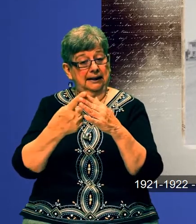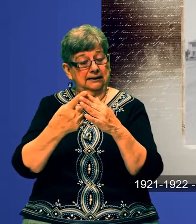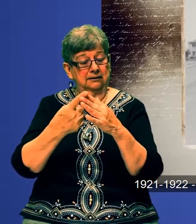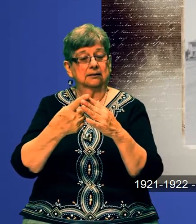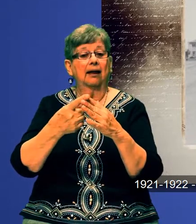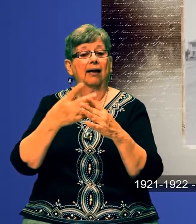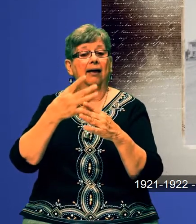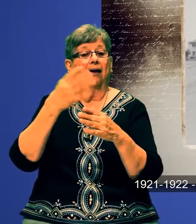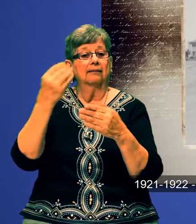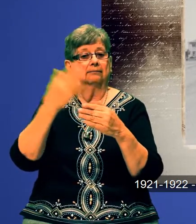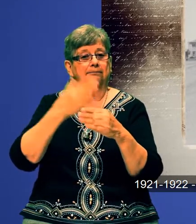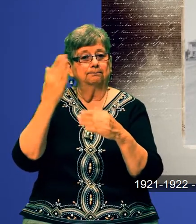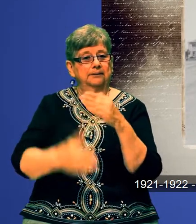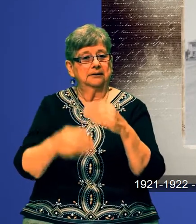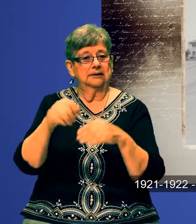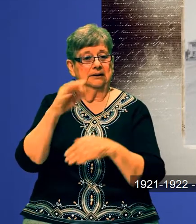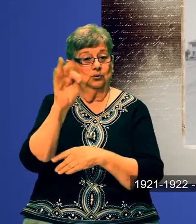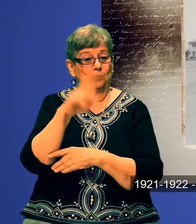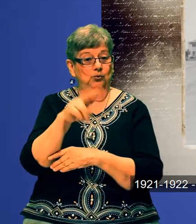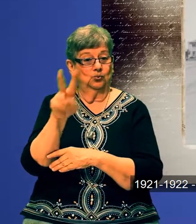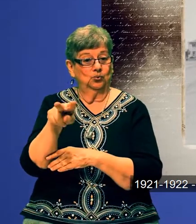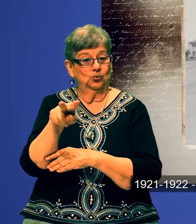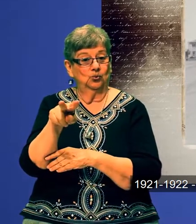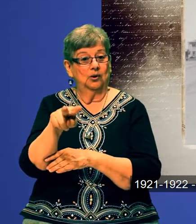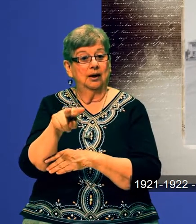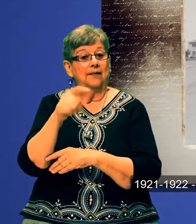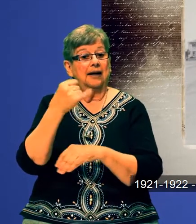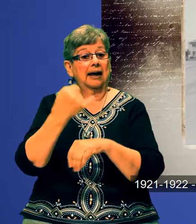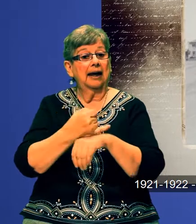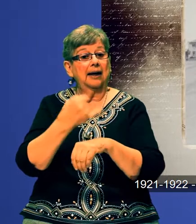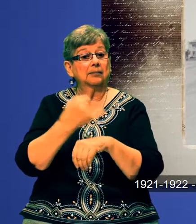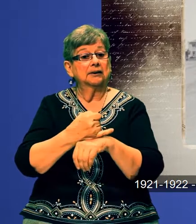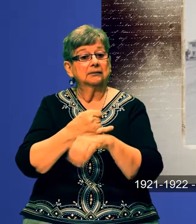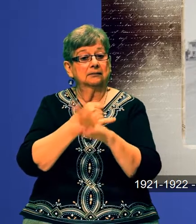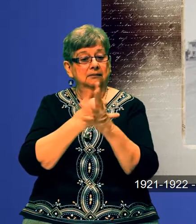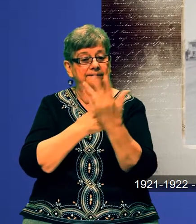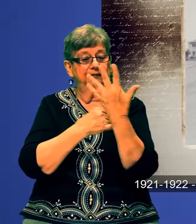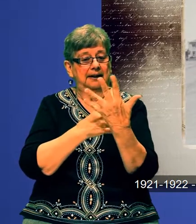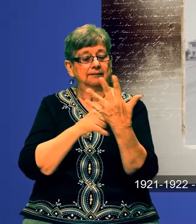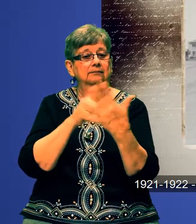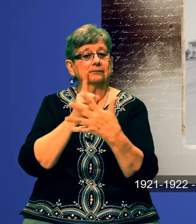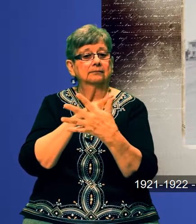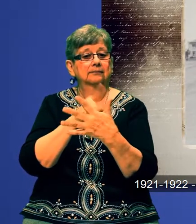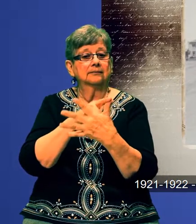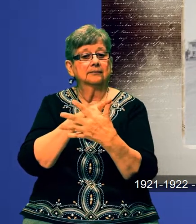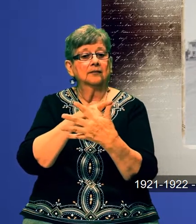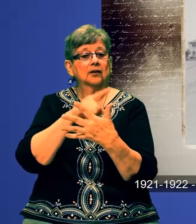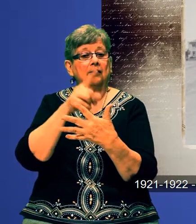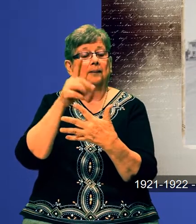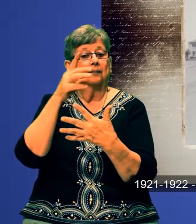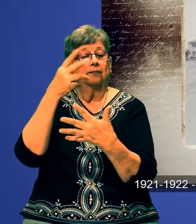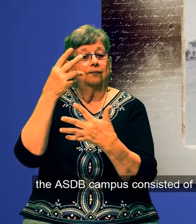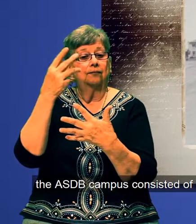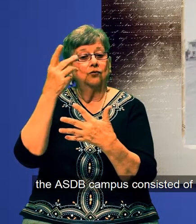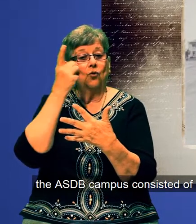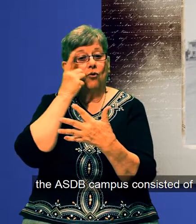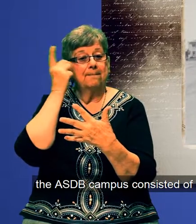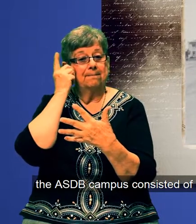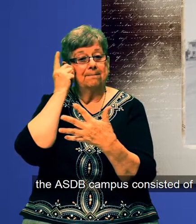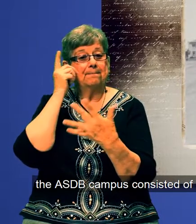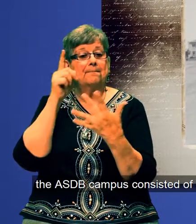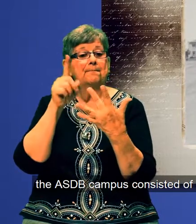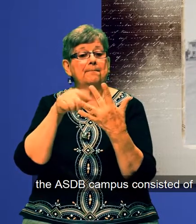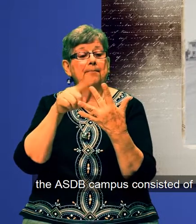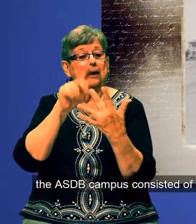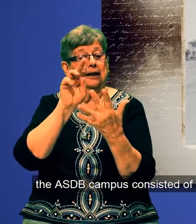1921 to 22. In 1921, building construction began, and by 1922, the ASDB